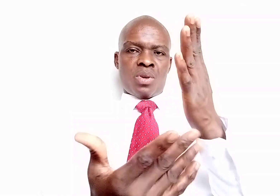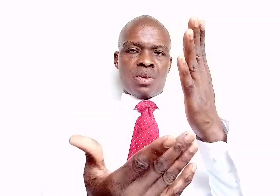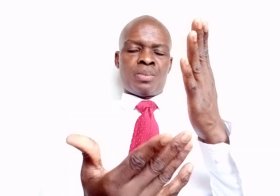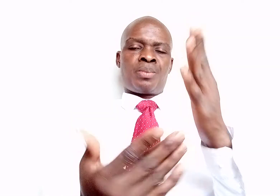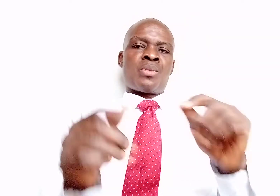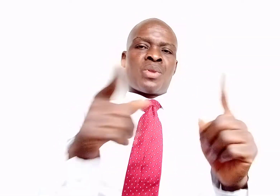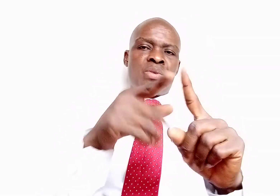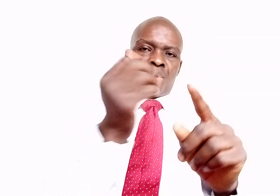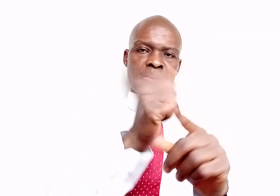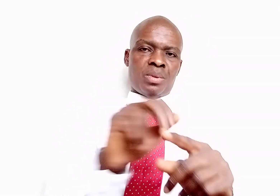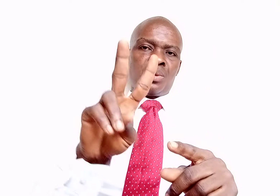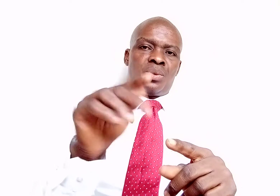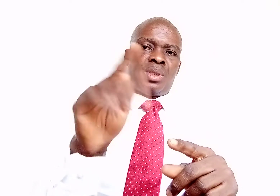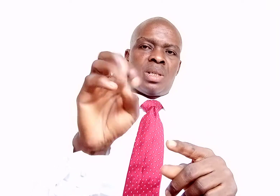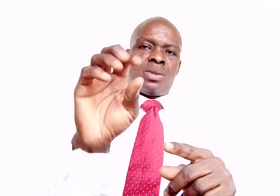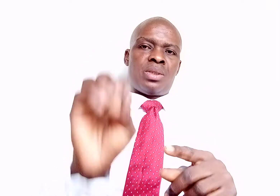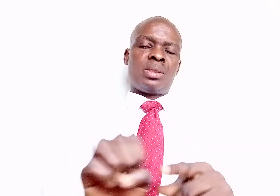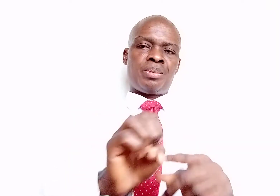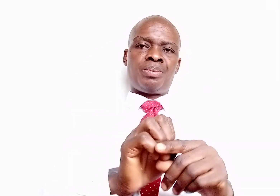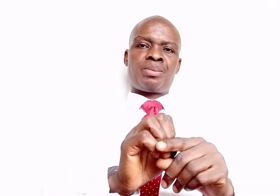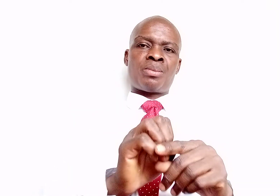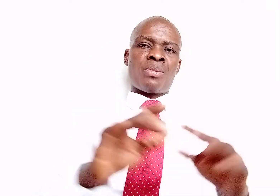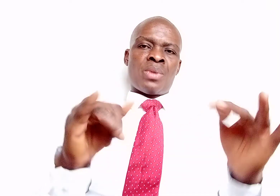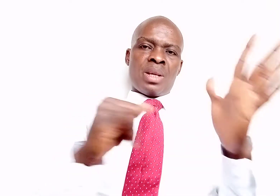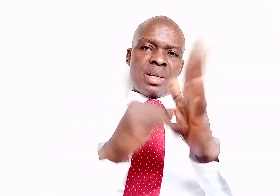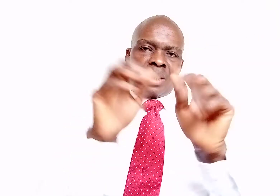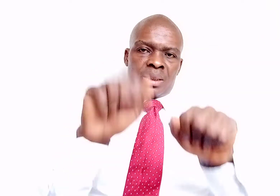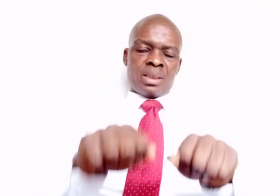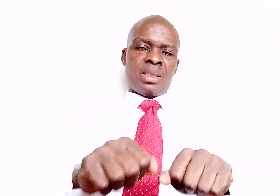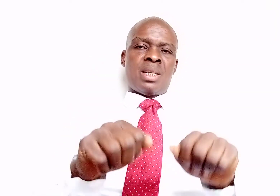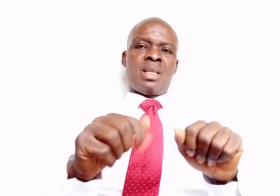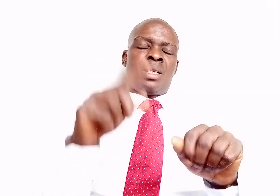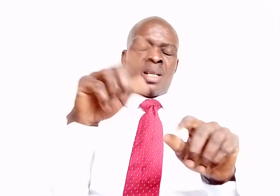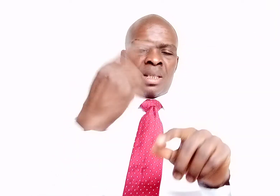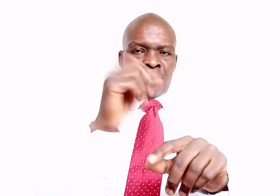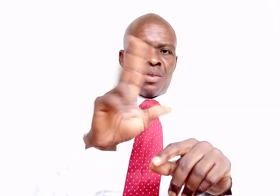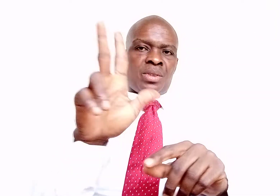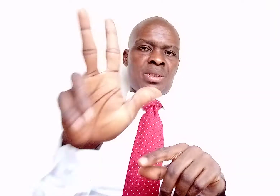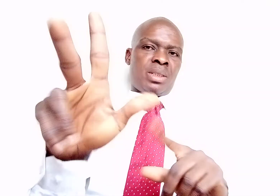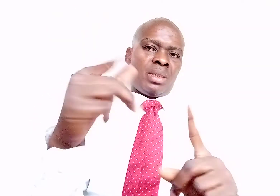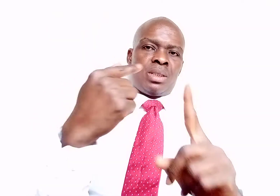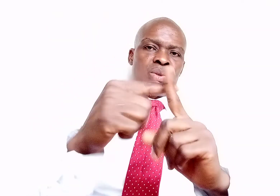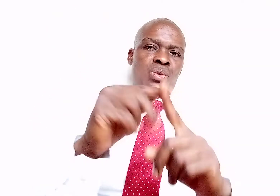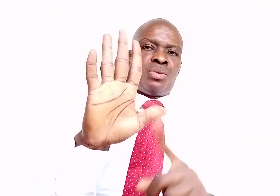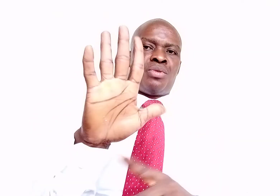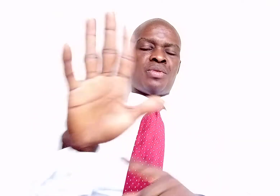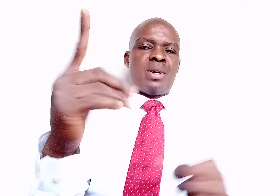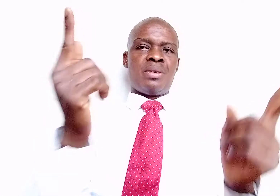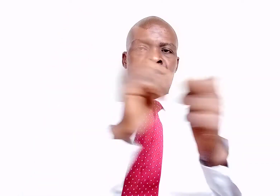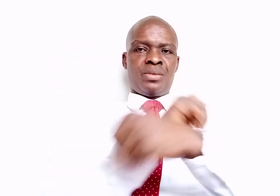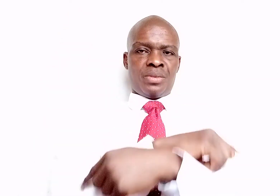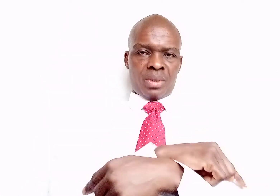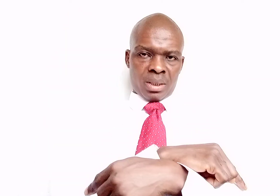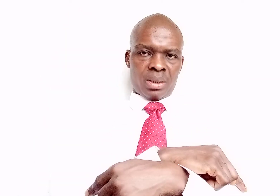the uterus. It can last for 3 to 5 days, but anywhere from 2 to 7 days is